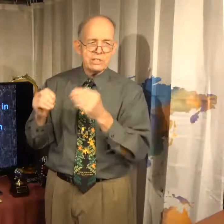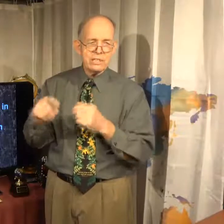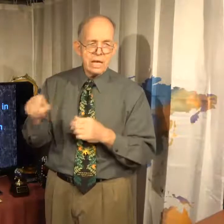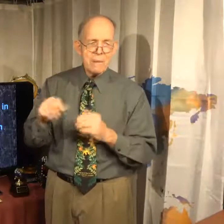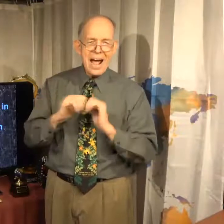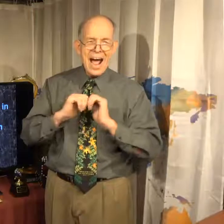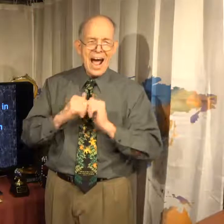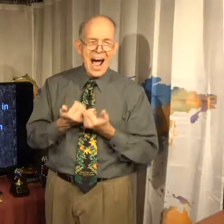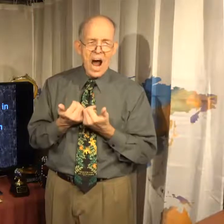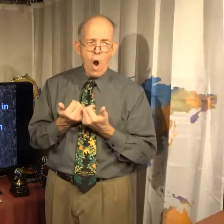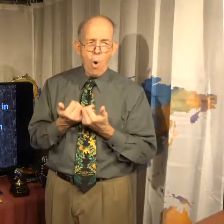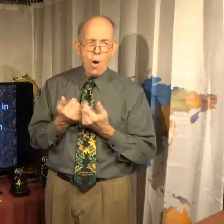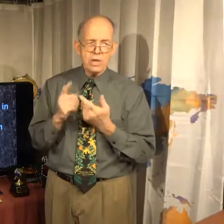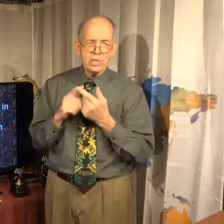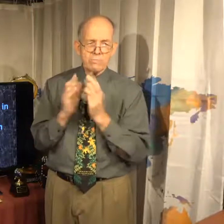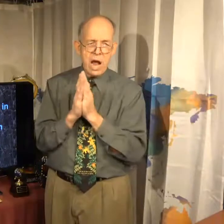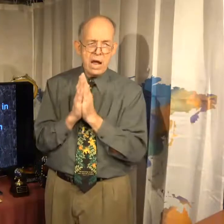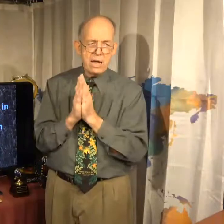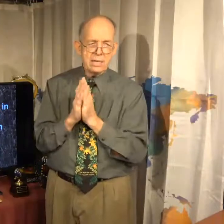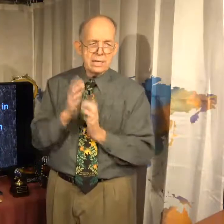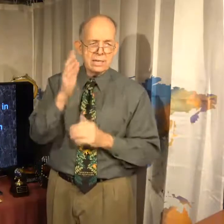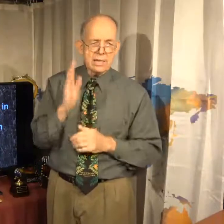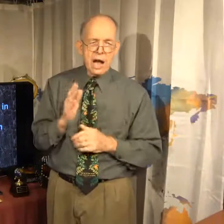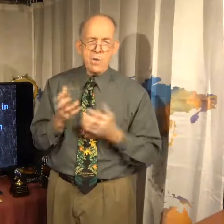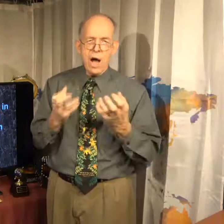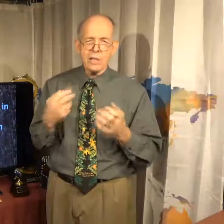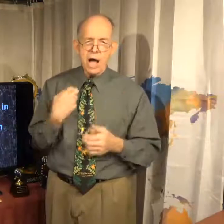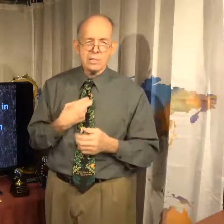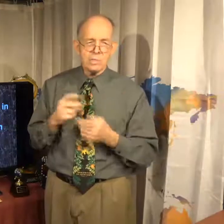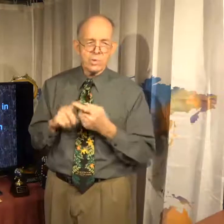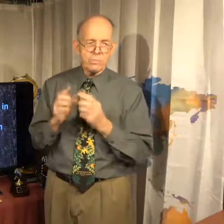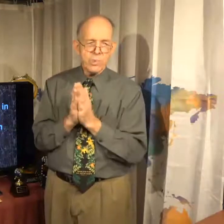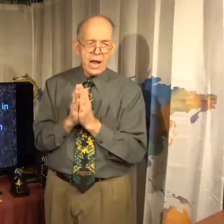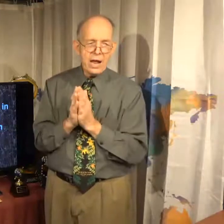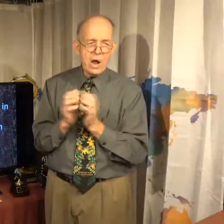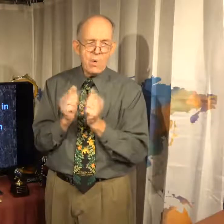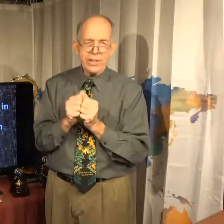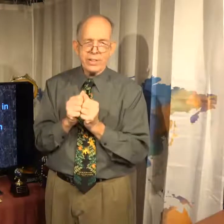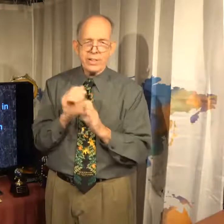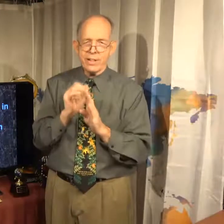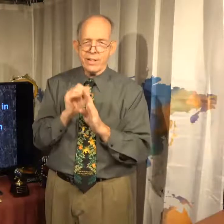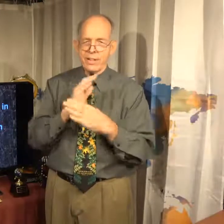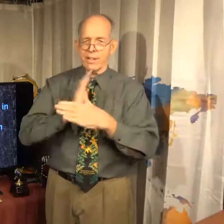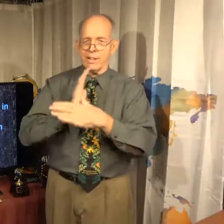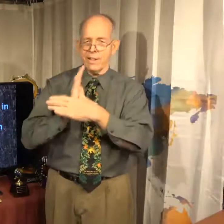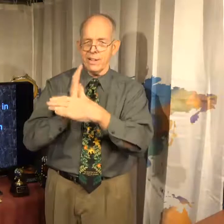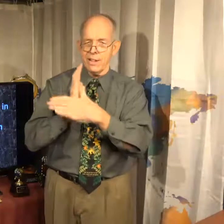them how she pray. God wants us to pray, but